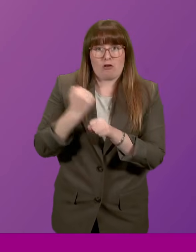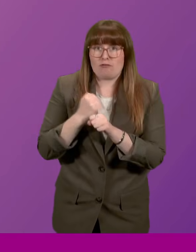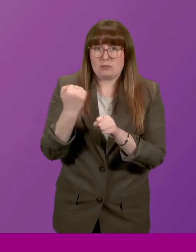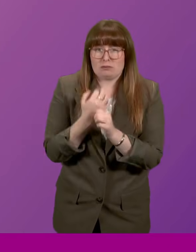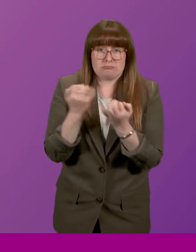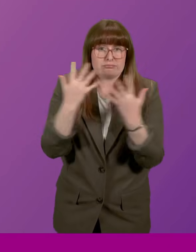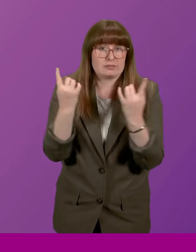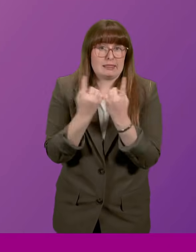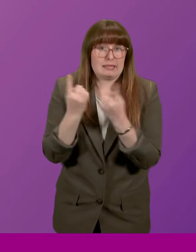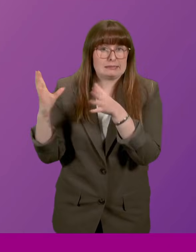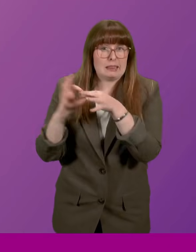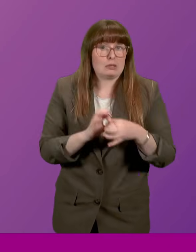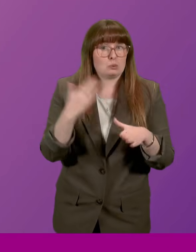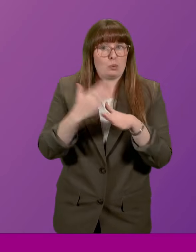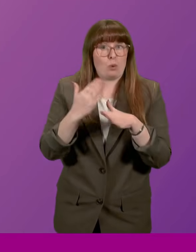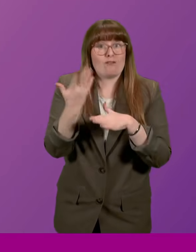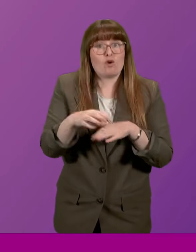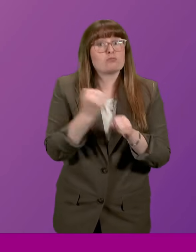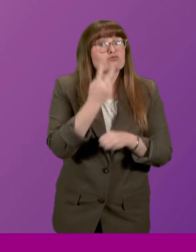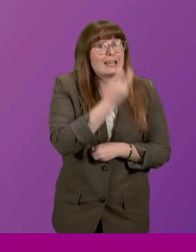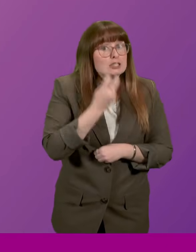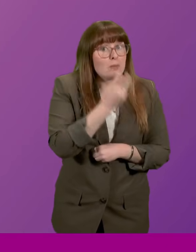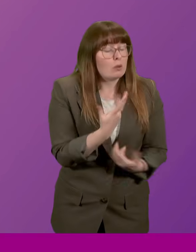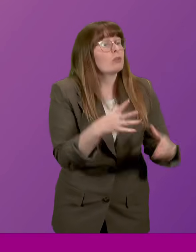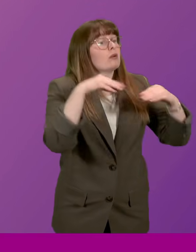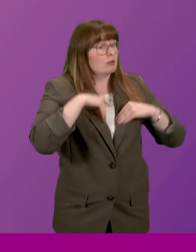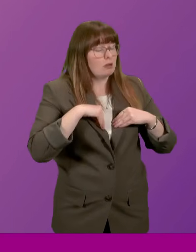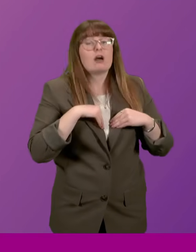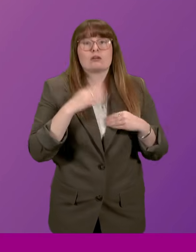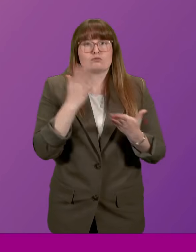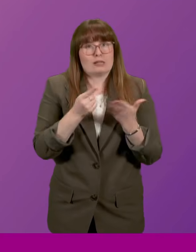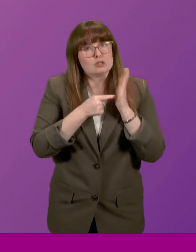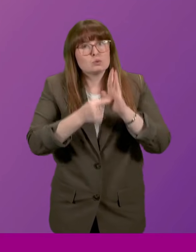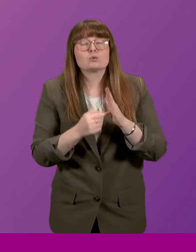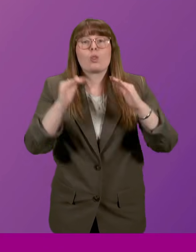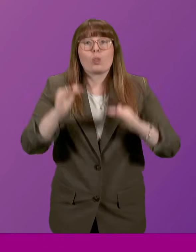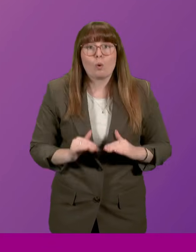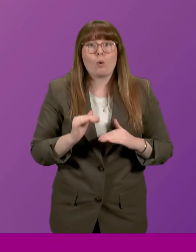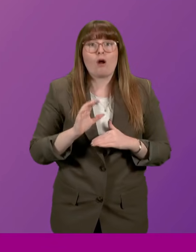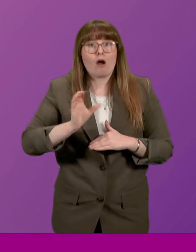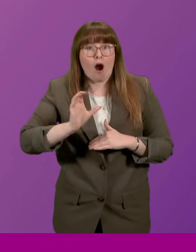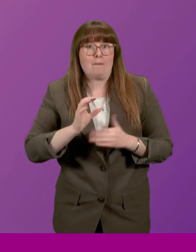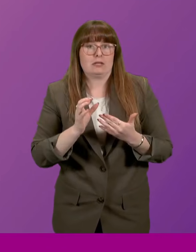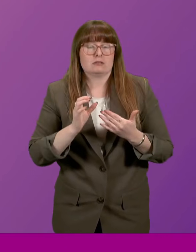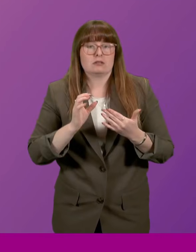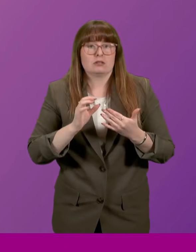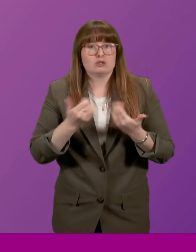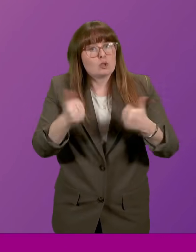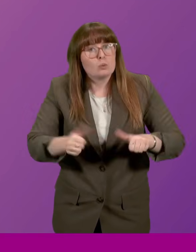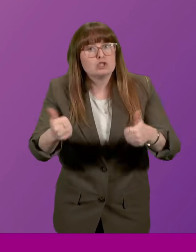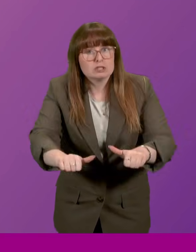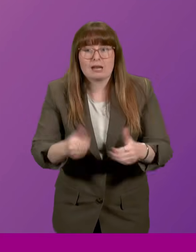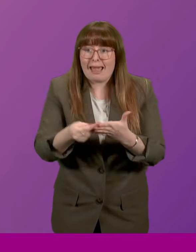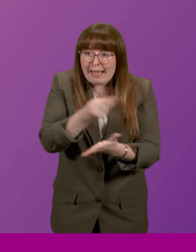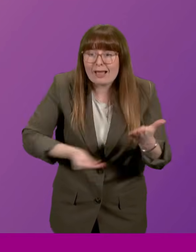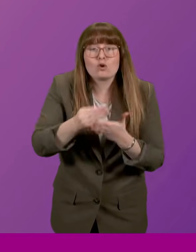steps in relation to the work that has emerged from Grangemouth, which is identifying low-carbon solutions and economic opportunities